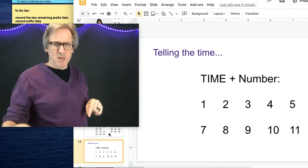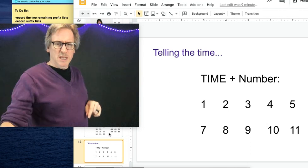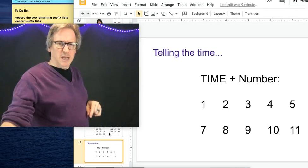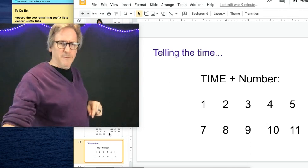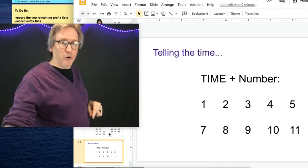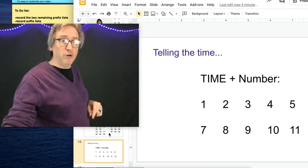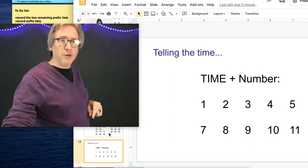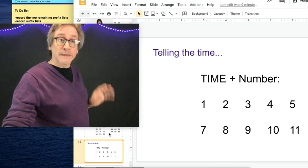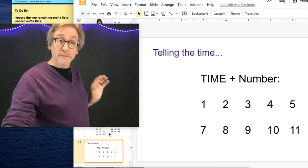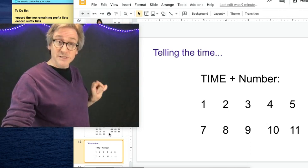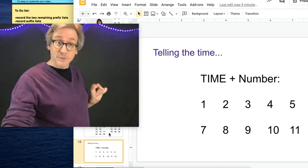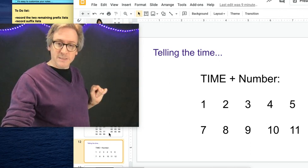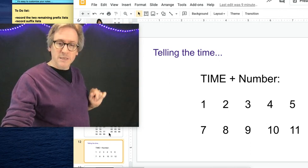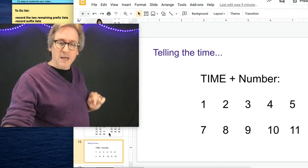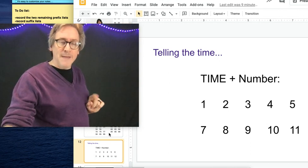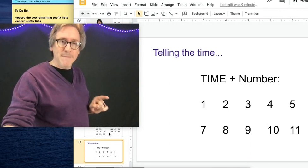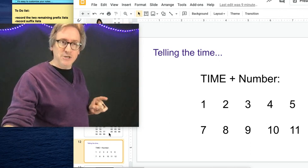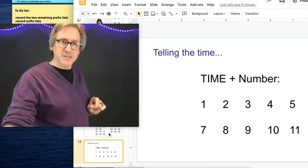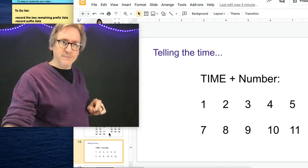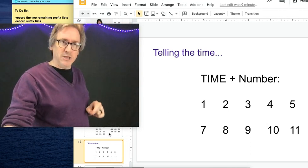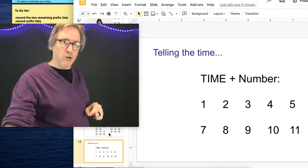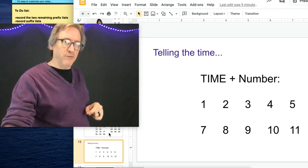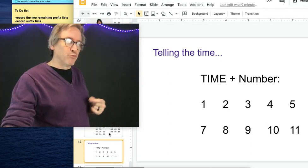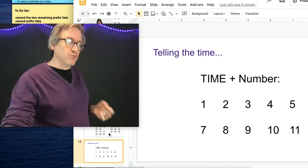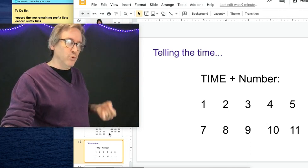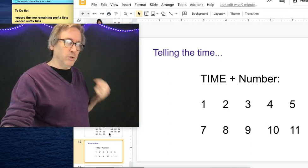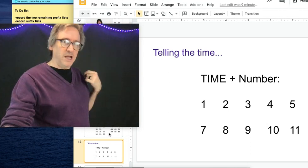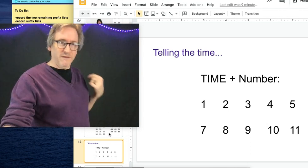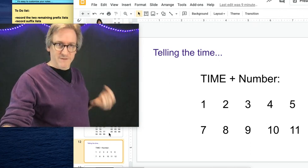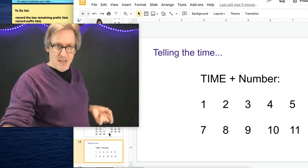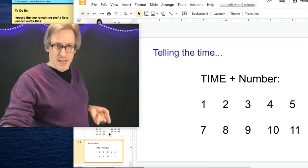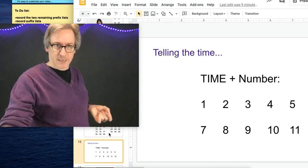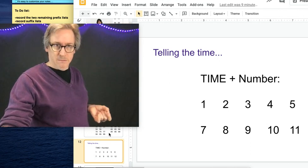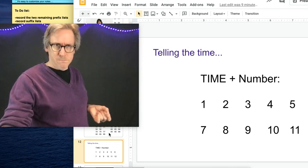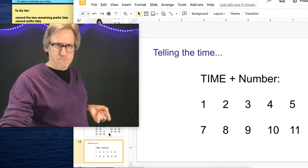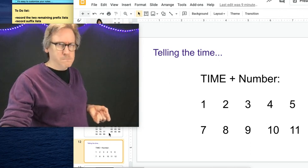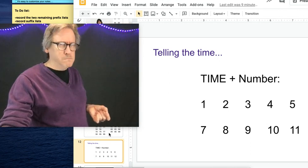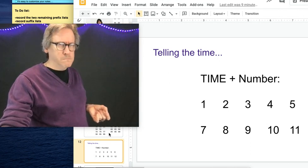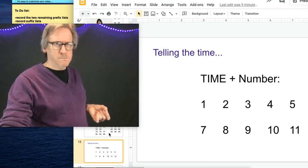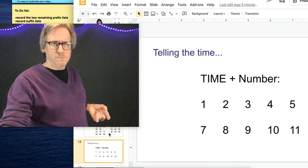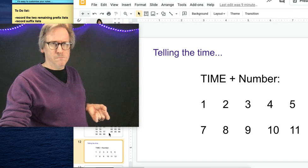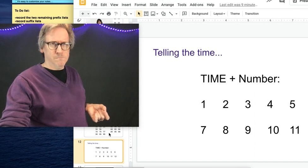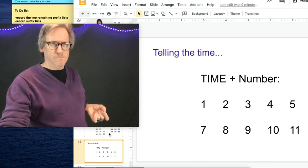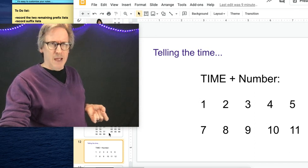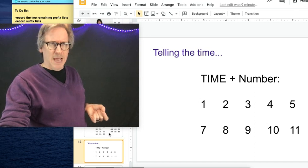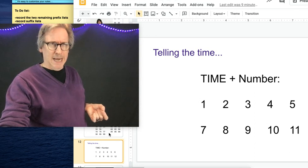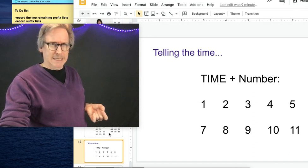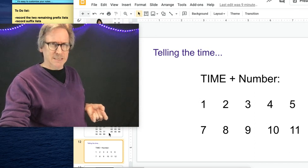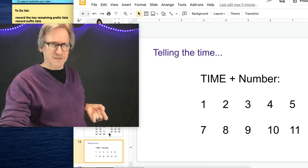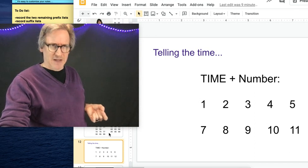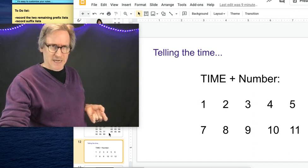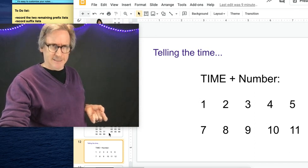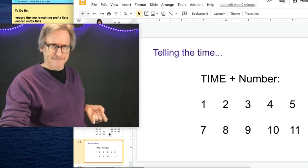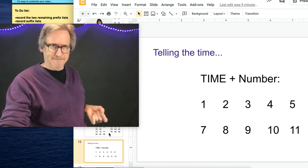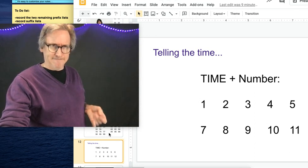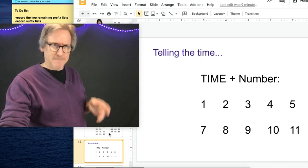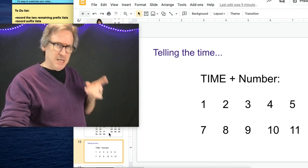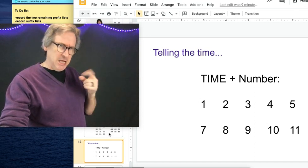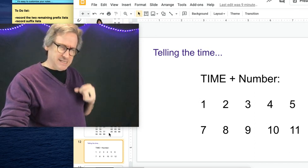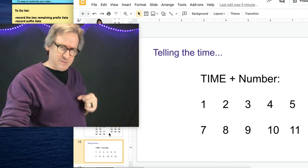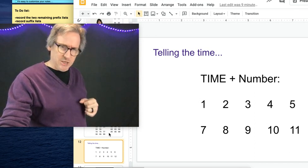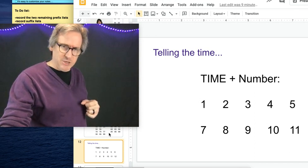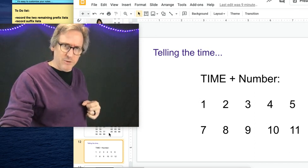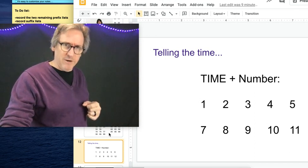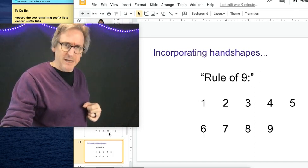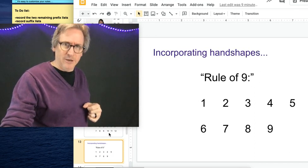ago, earlier in this unit, I mentioned something called the rule of 9. And I didn't define it